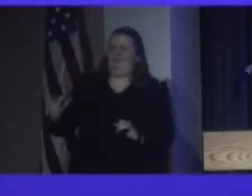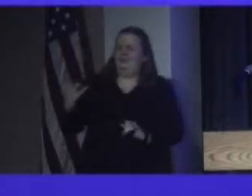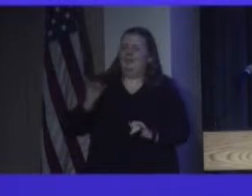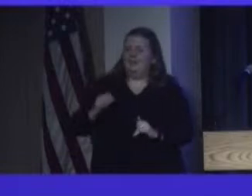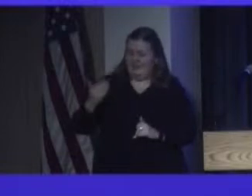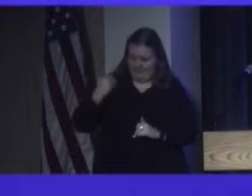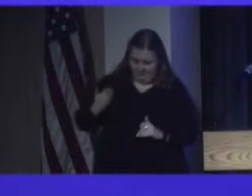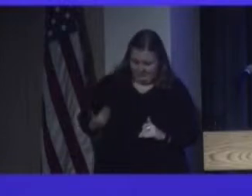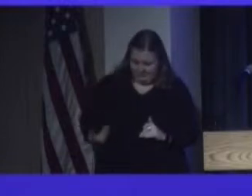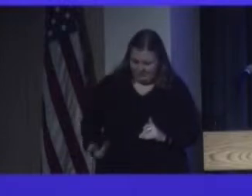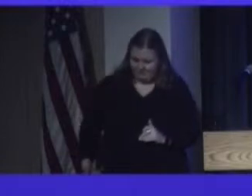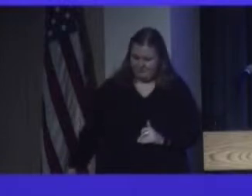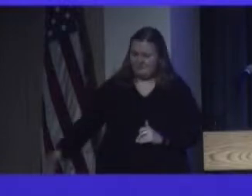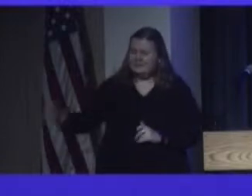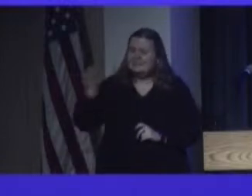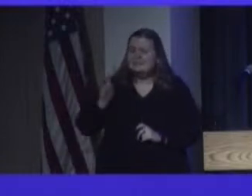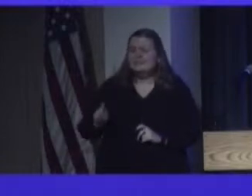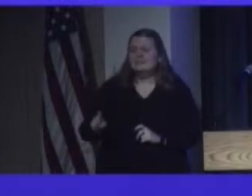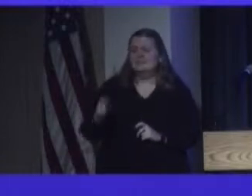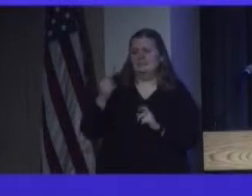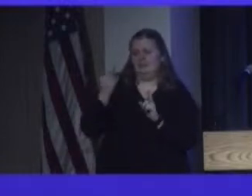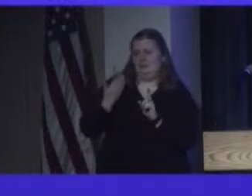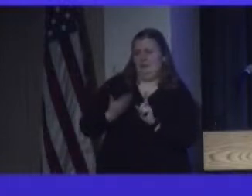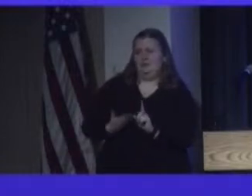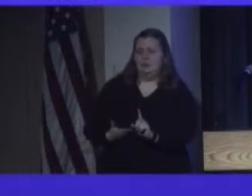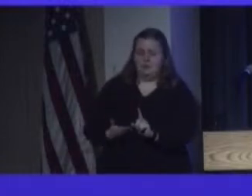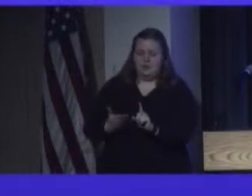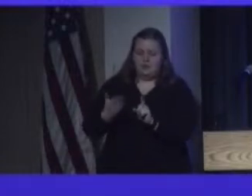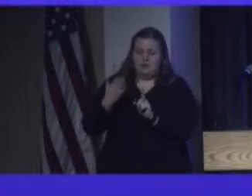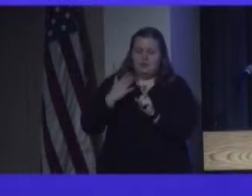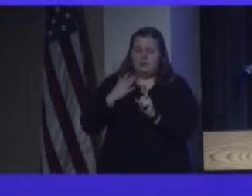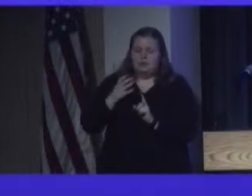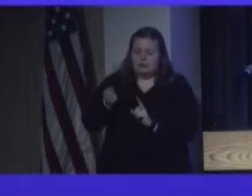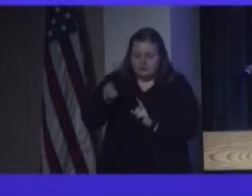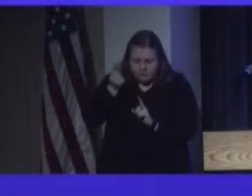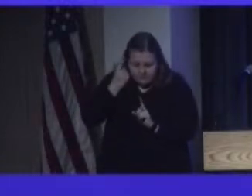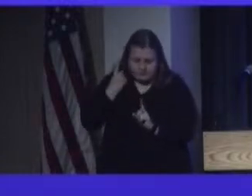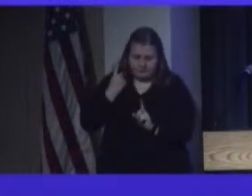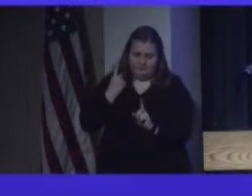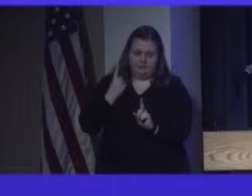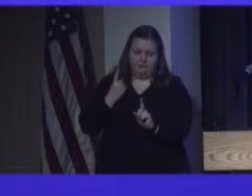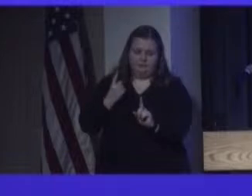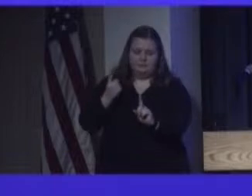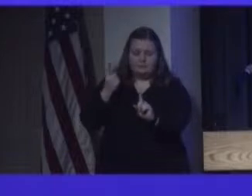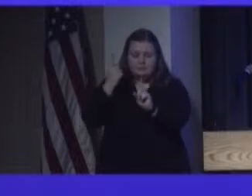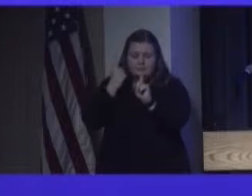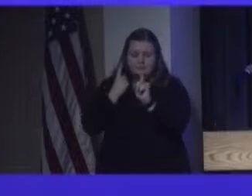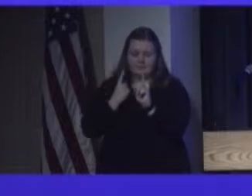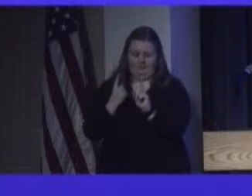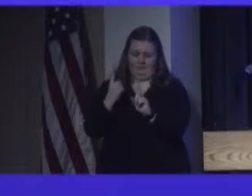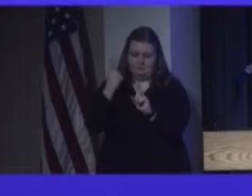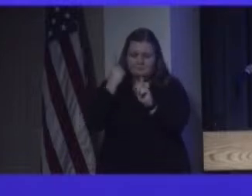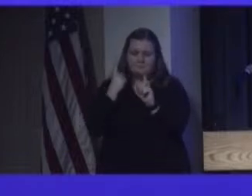broken, 'cause I need you to see